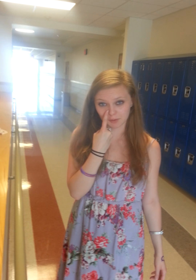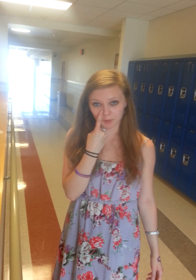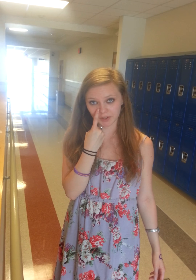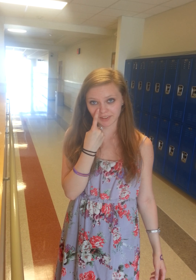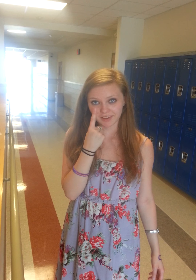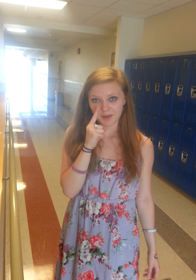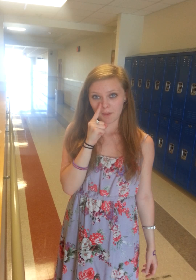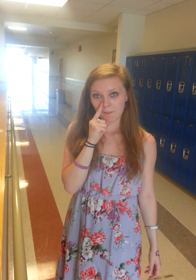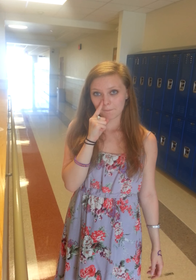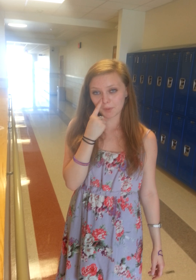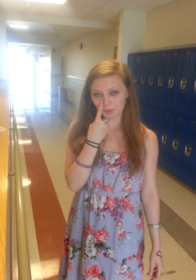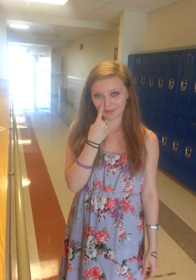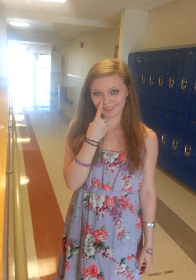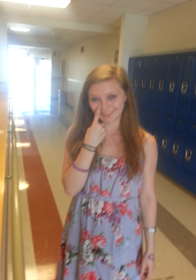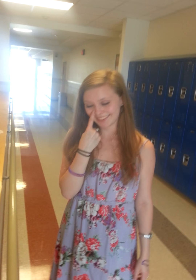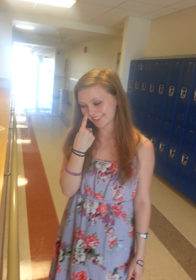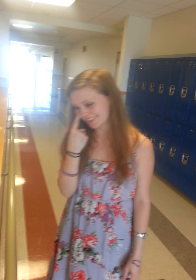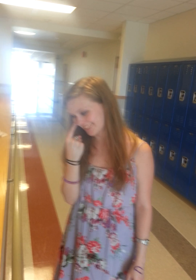bored. Boring.